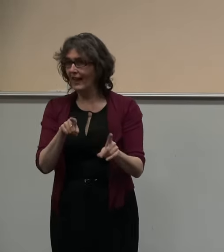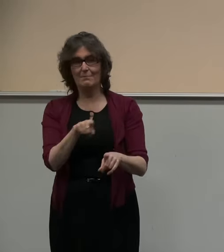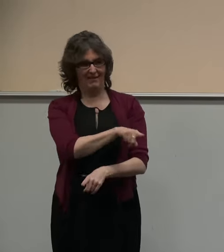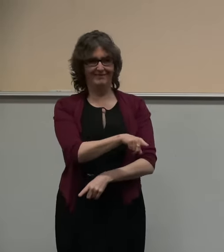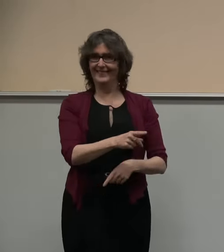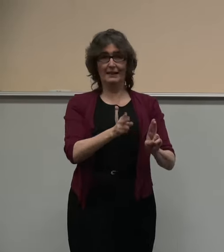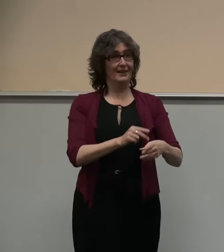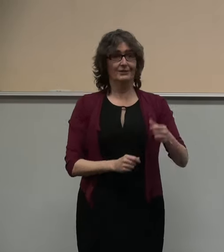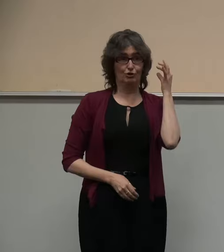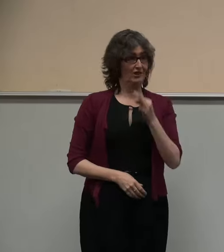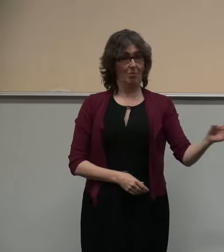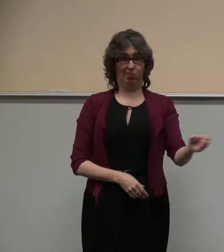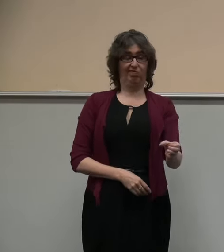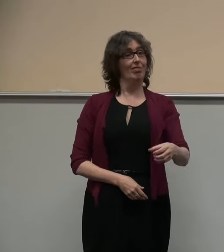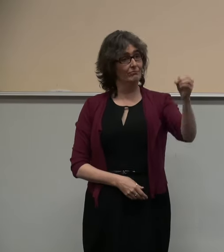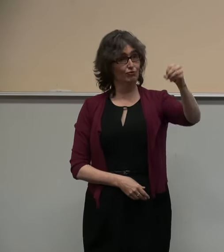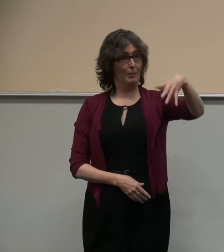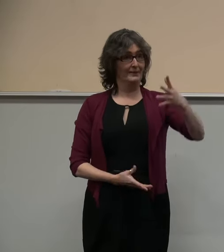Talked about that already.